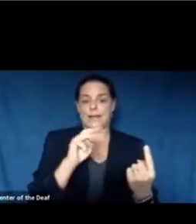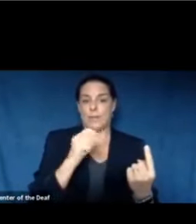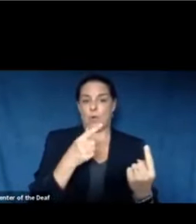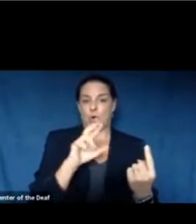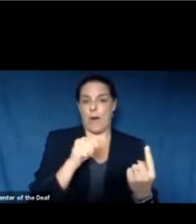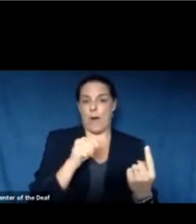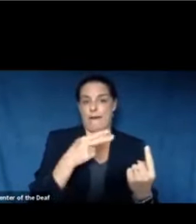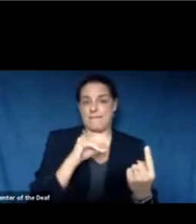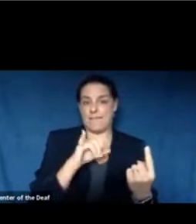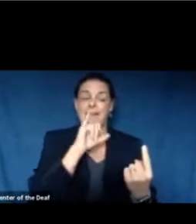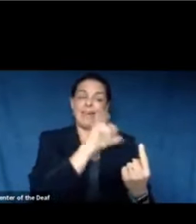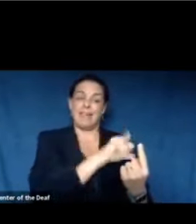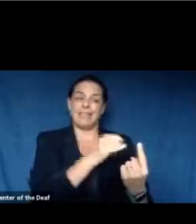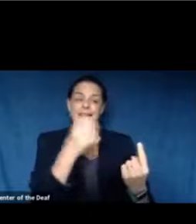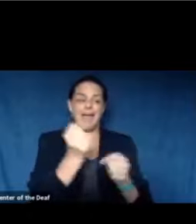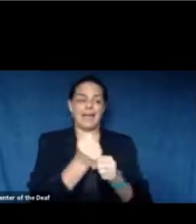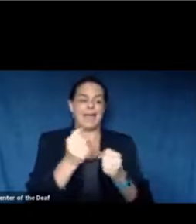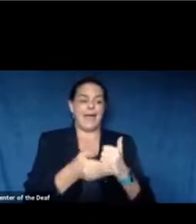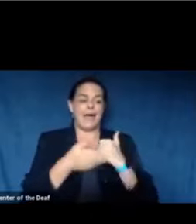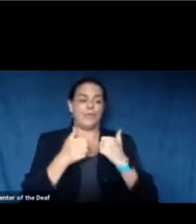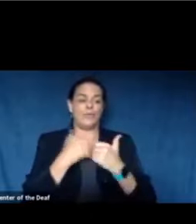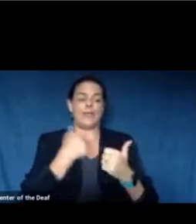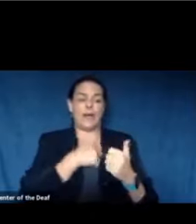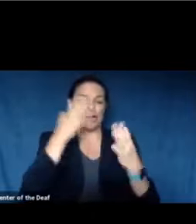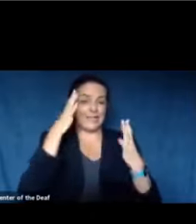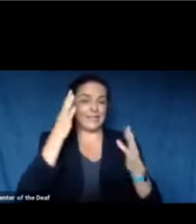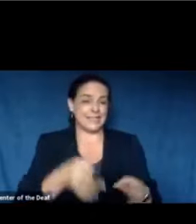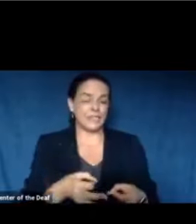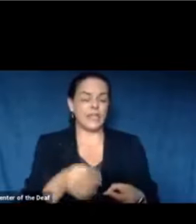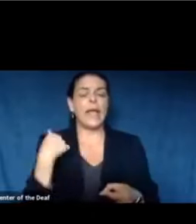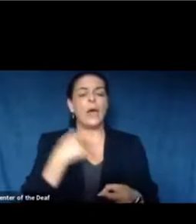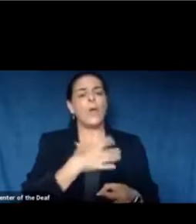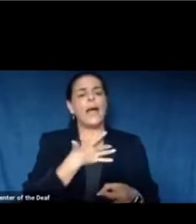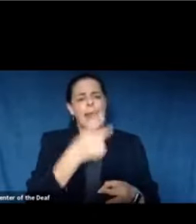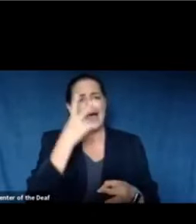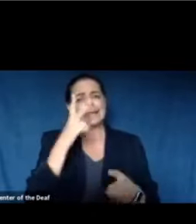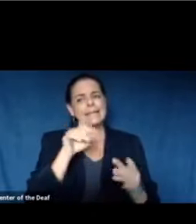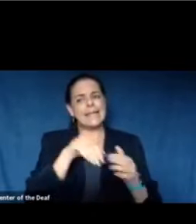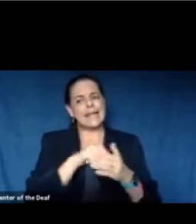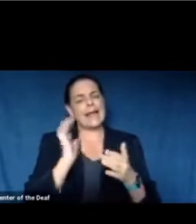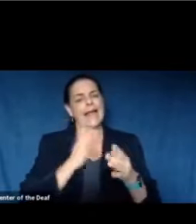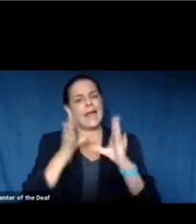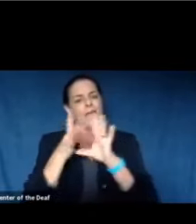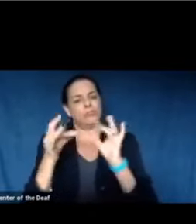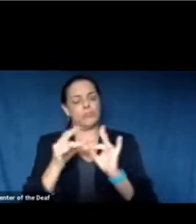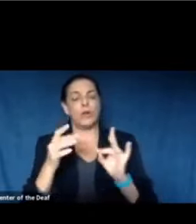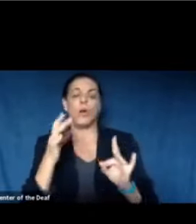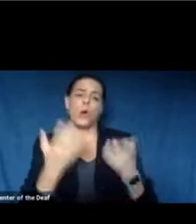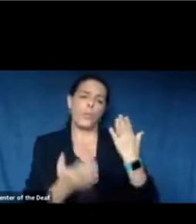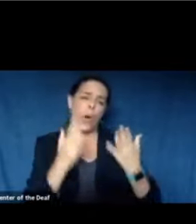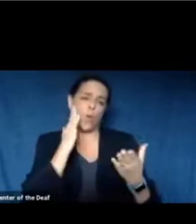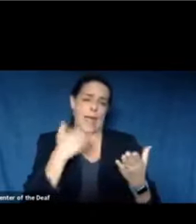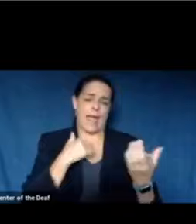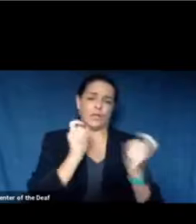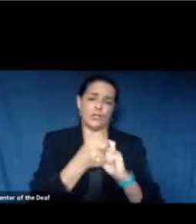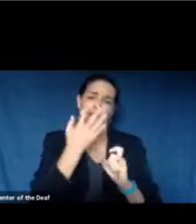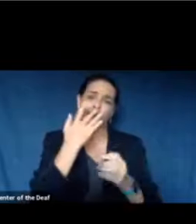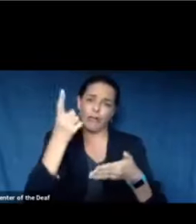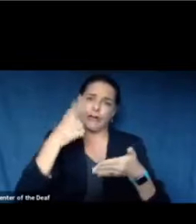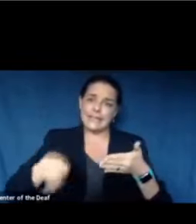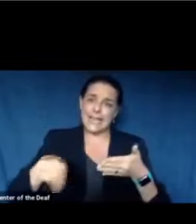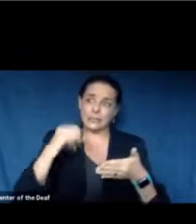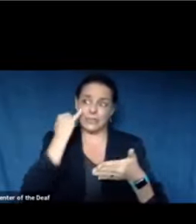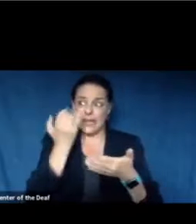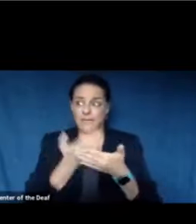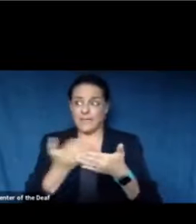making. And we do expect to see, and like we said in the prepared remarks, there's likely going to be a change in the color next week if things continue